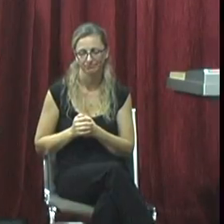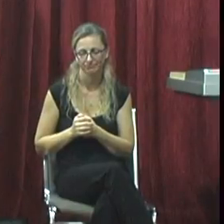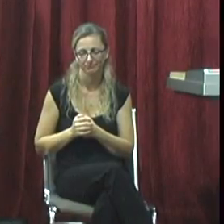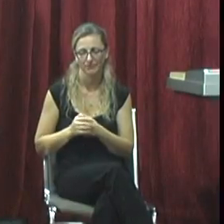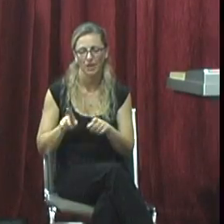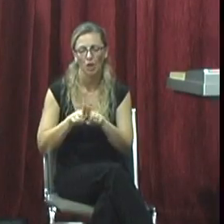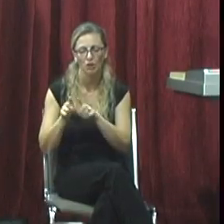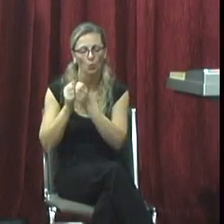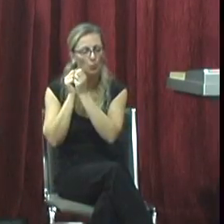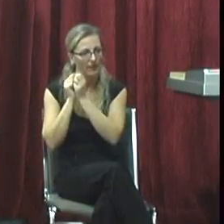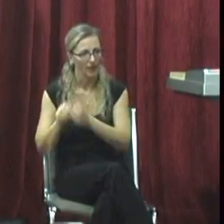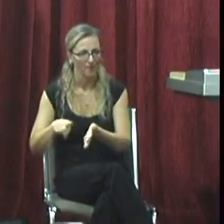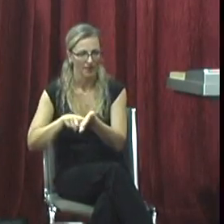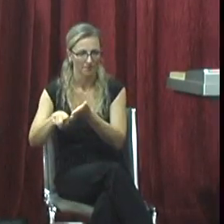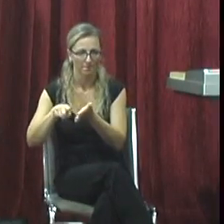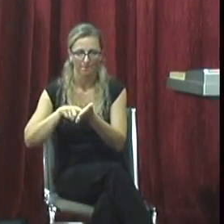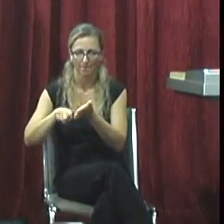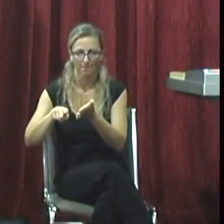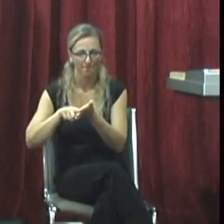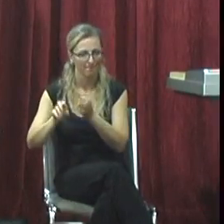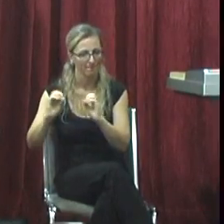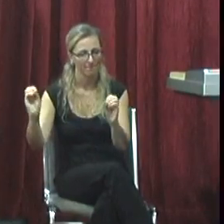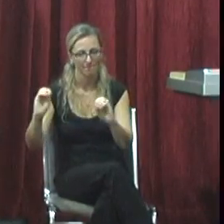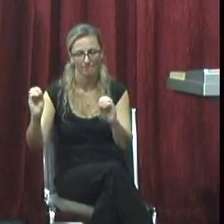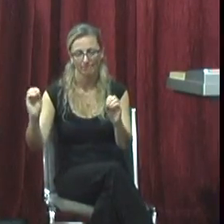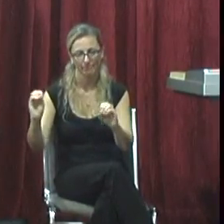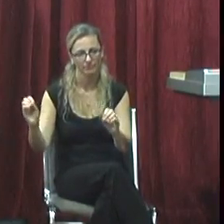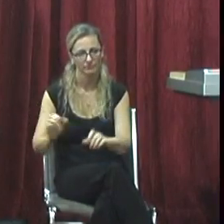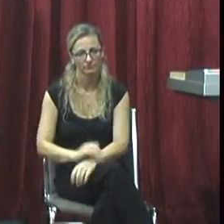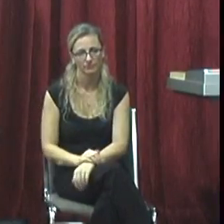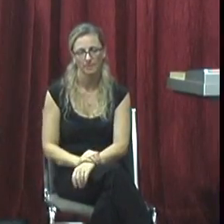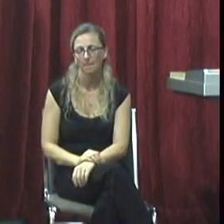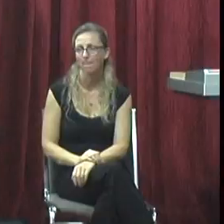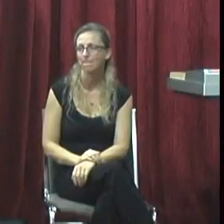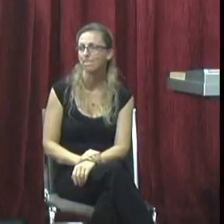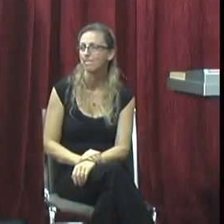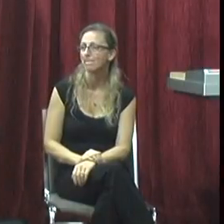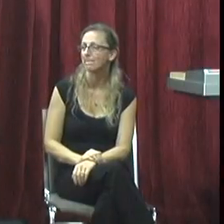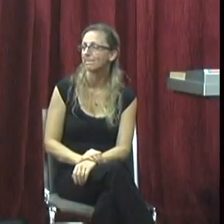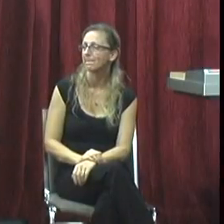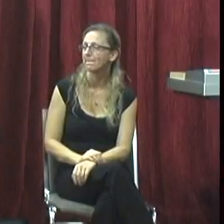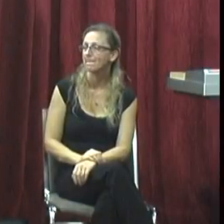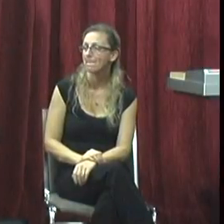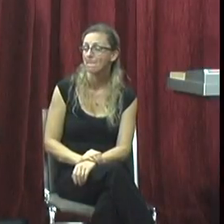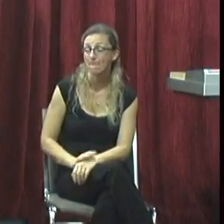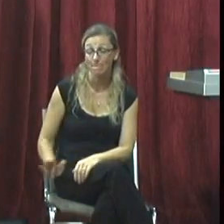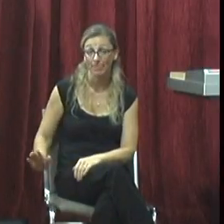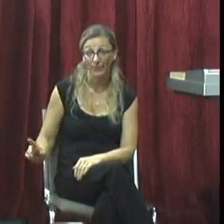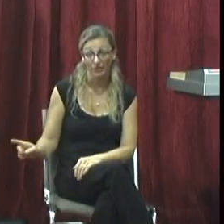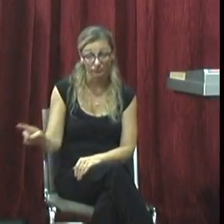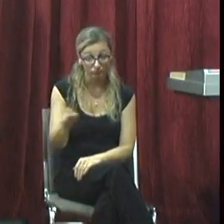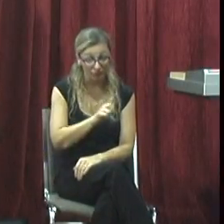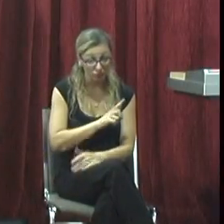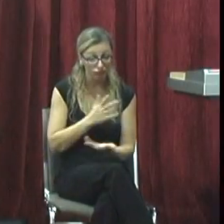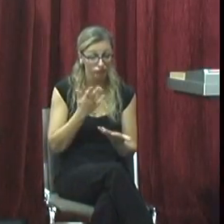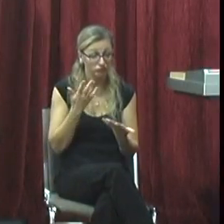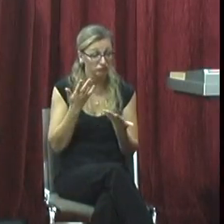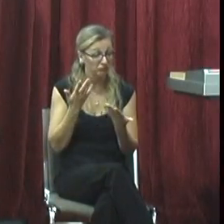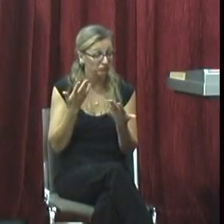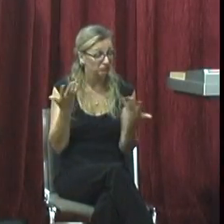without any pay. So, what might you own that belongs to God?